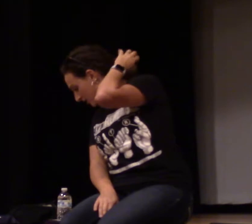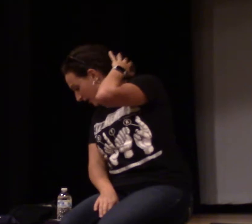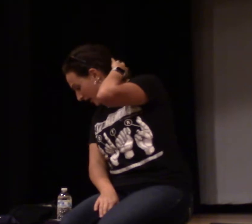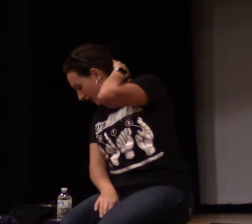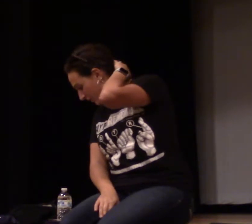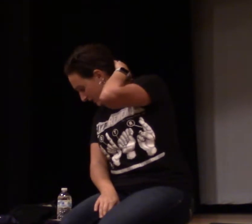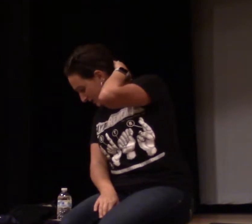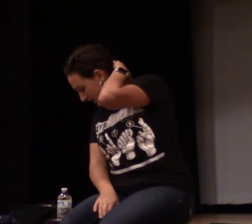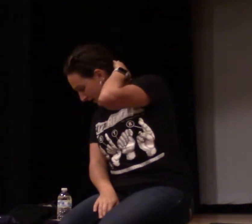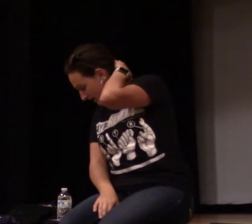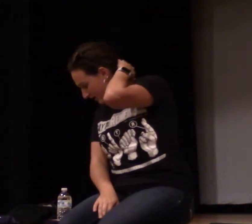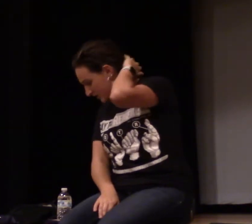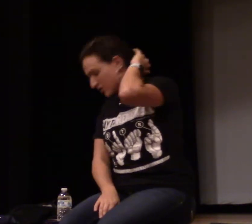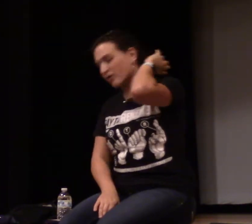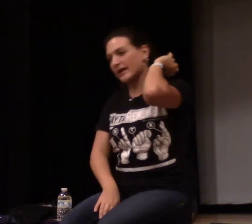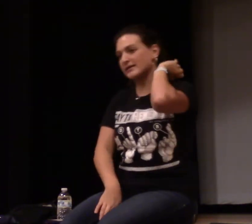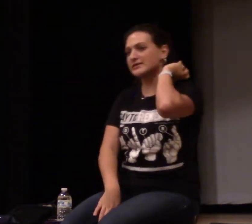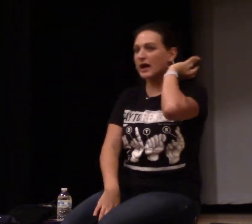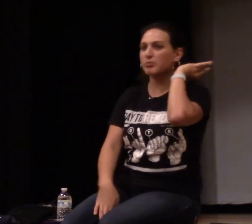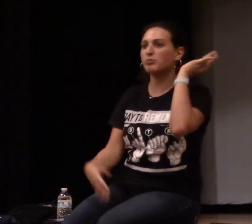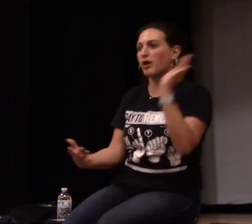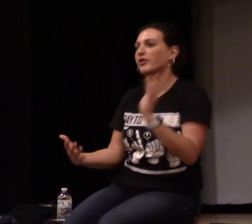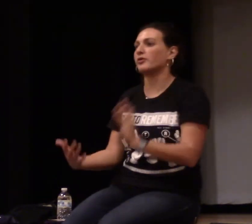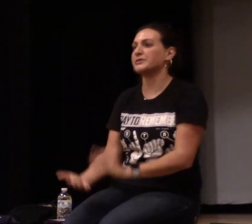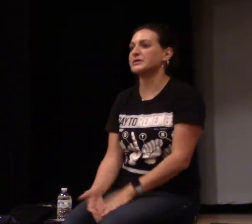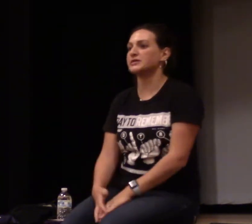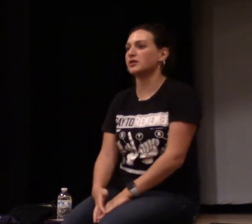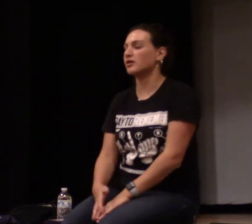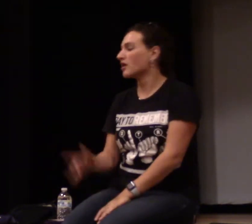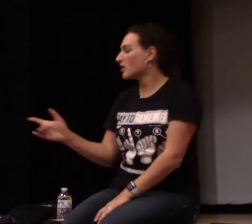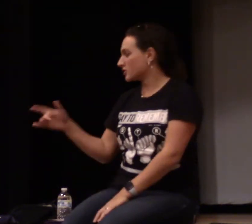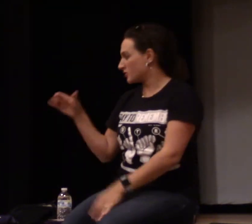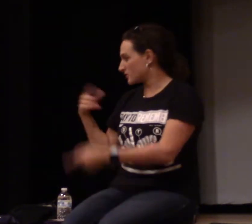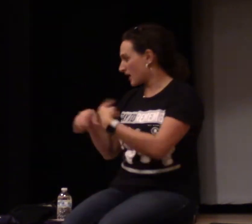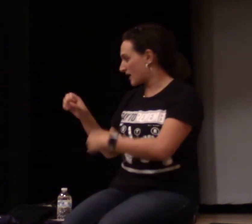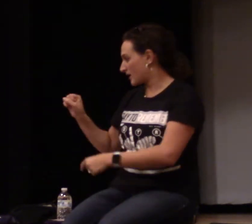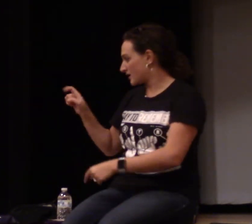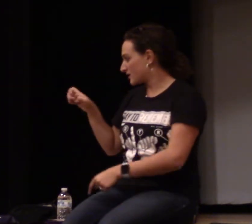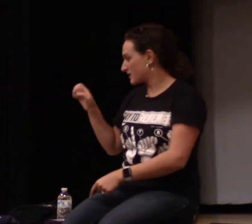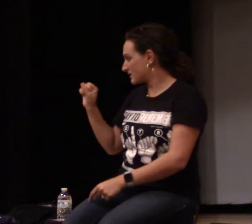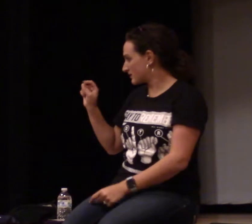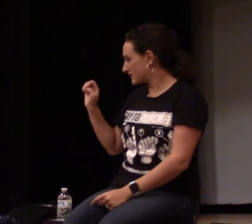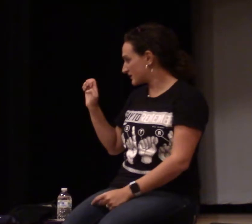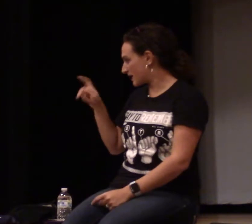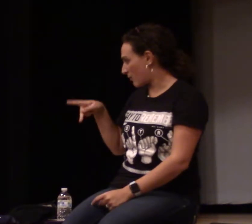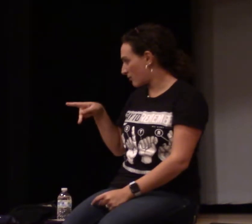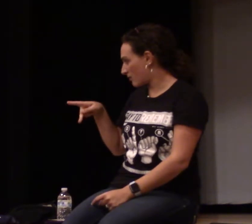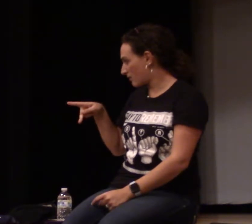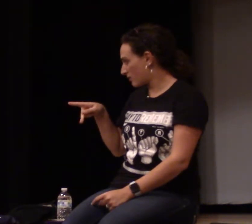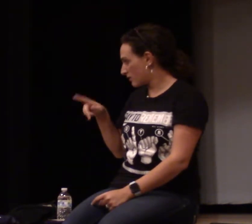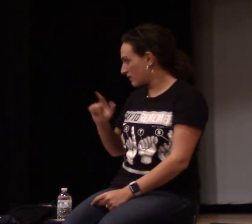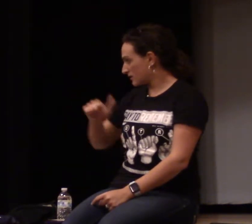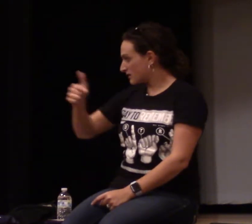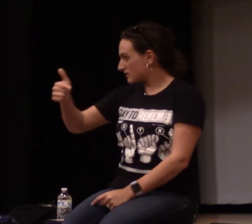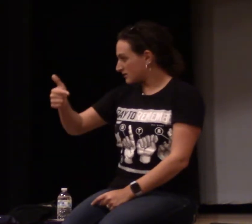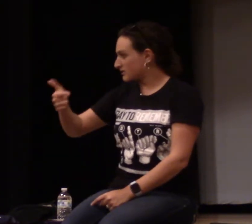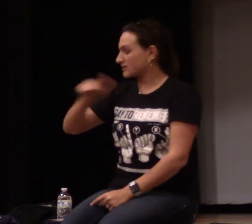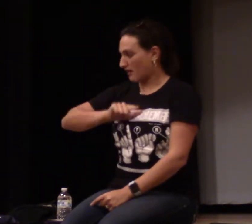And then we did, so like step, brother, or sister. Do you sign step? Step.